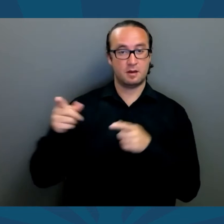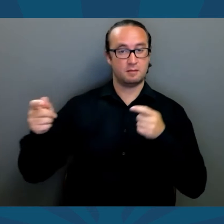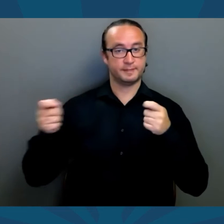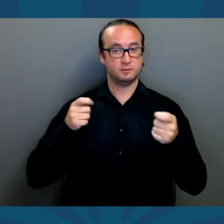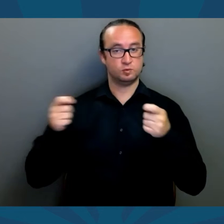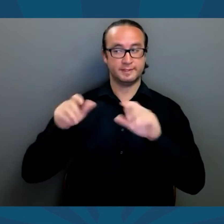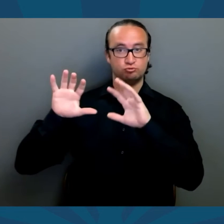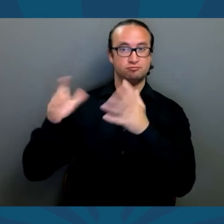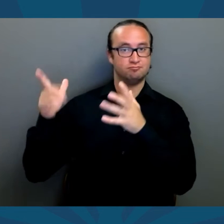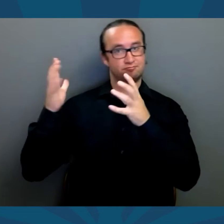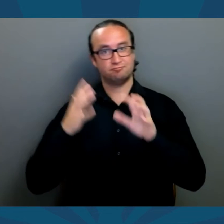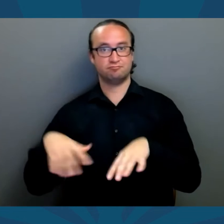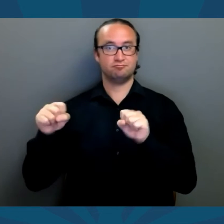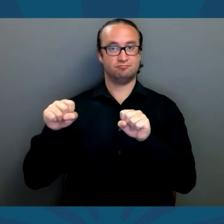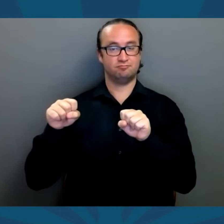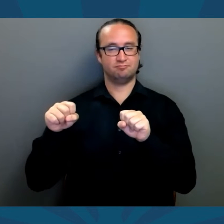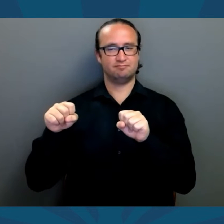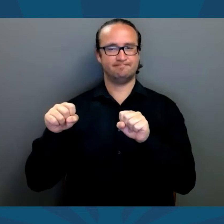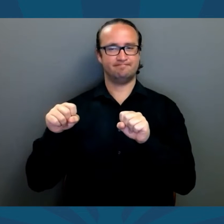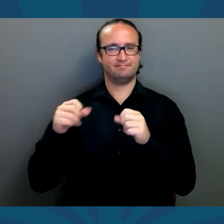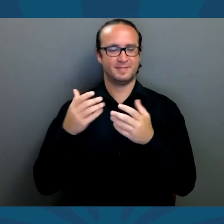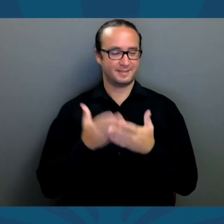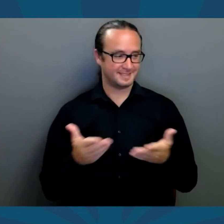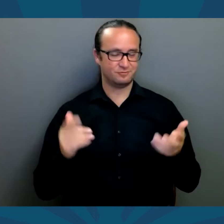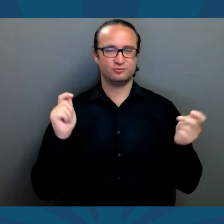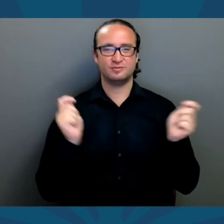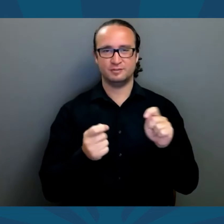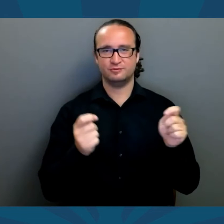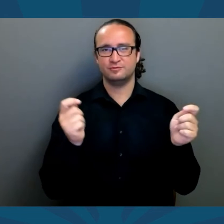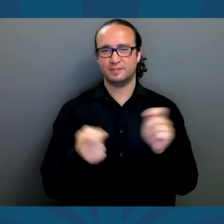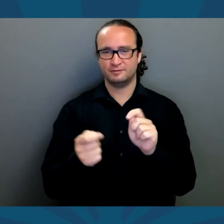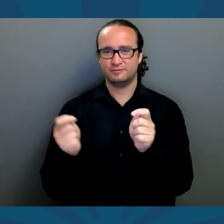But since the Biden administration took office, things started to change.